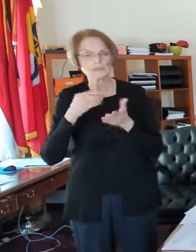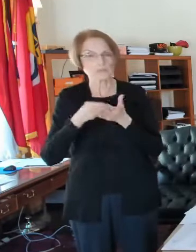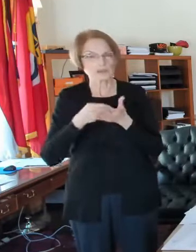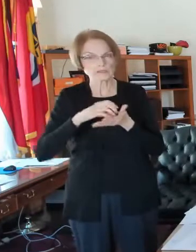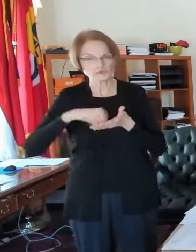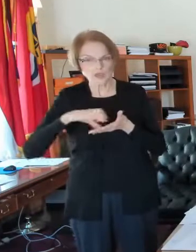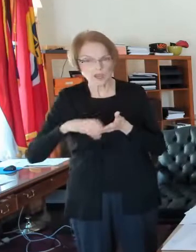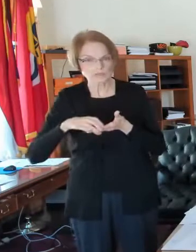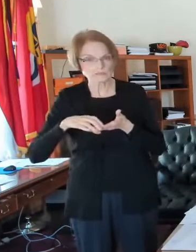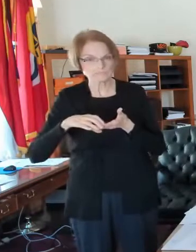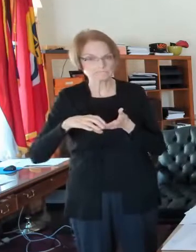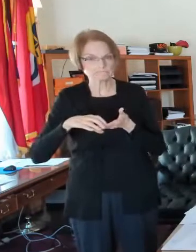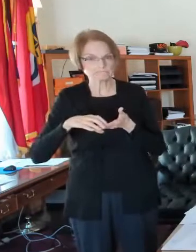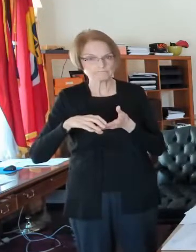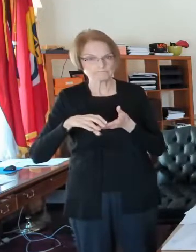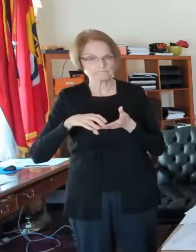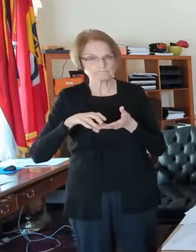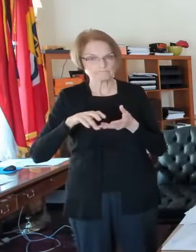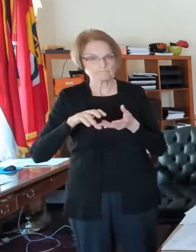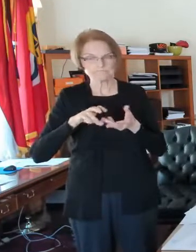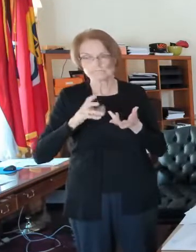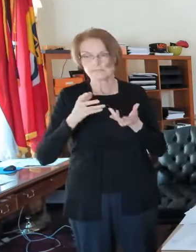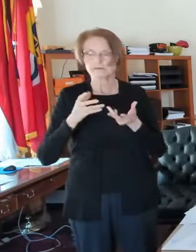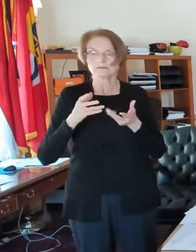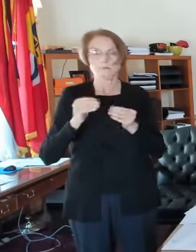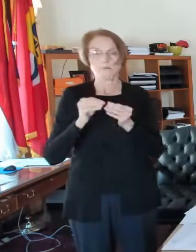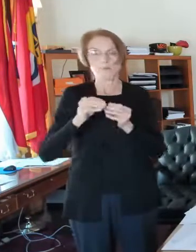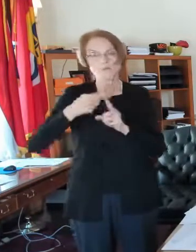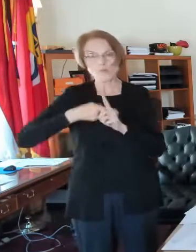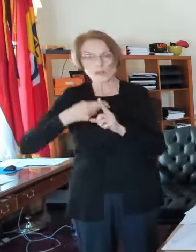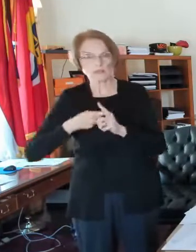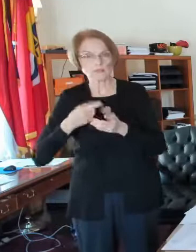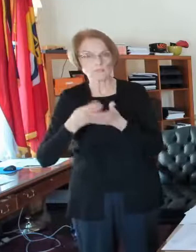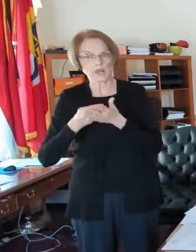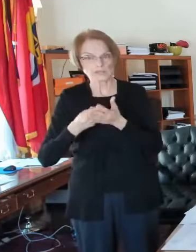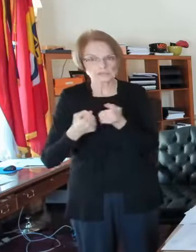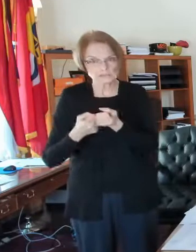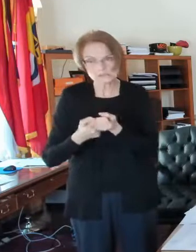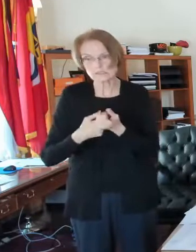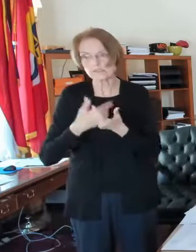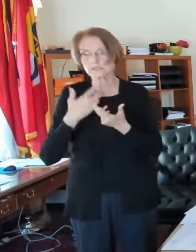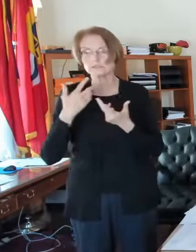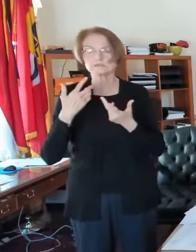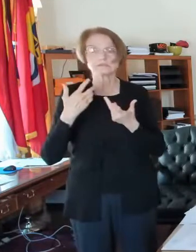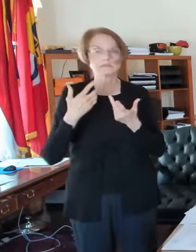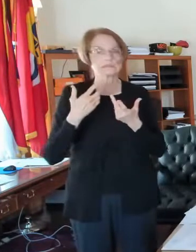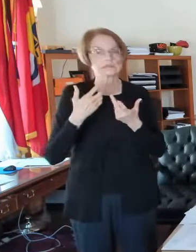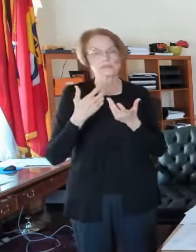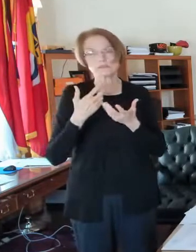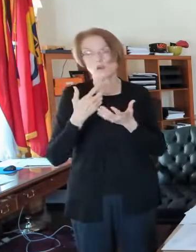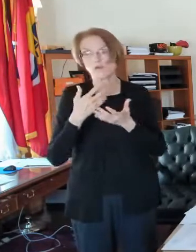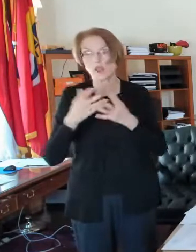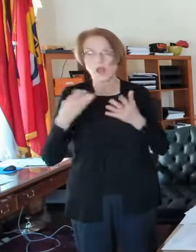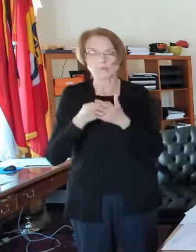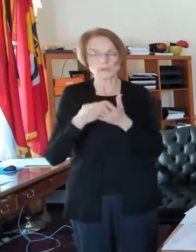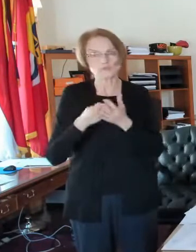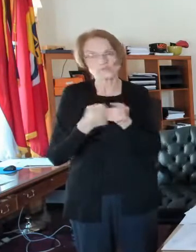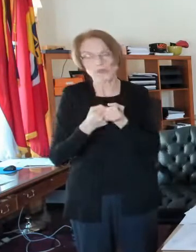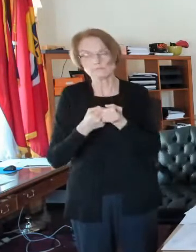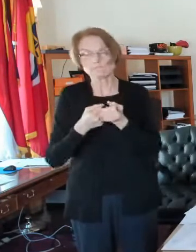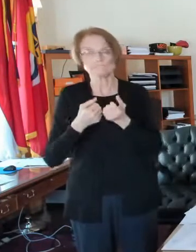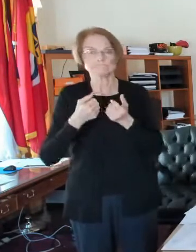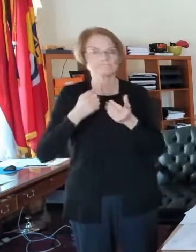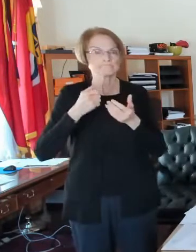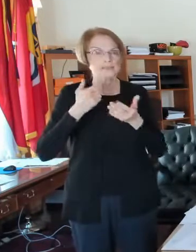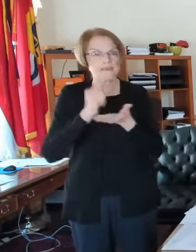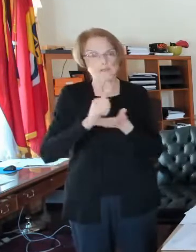additional rental assistance. There's help for cities. There's a lot of additional assistance because